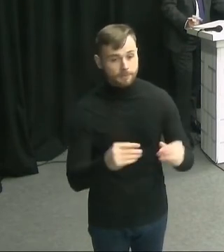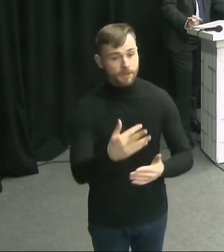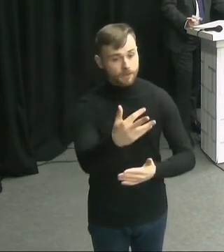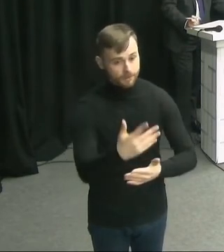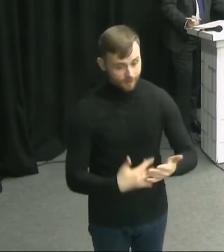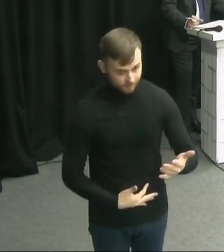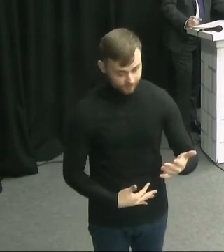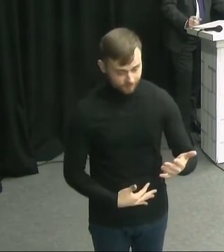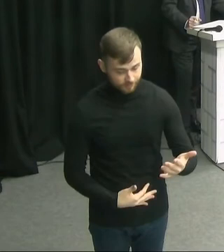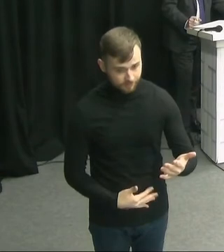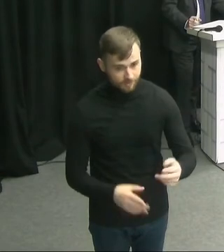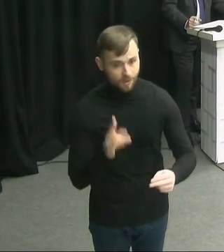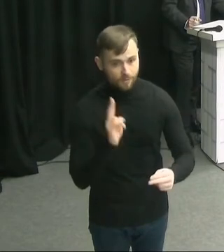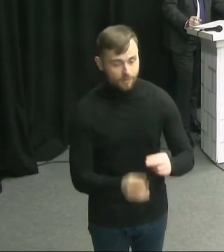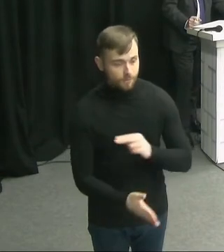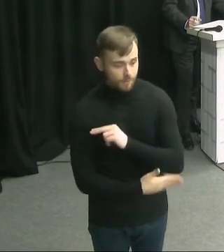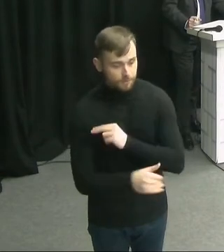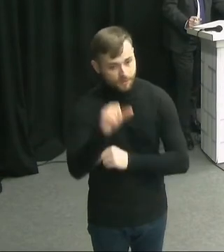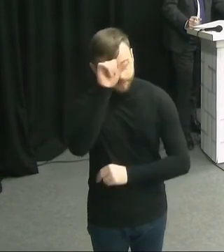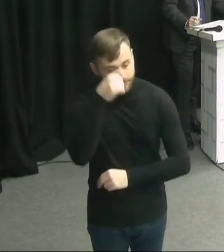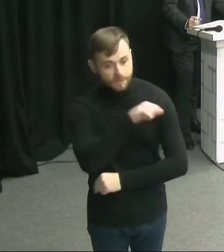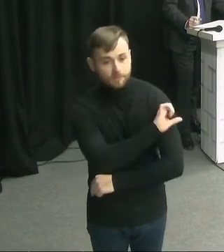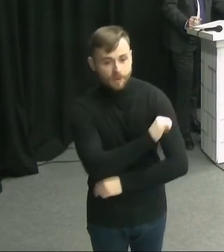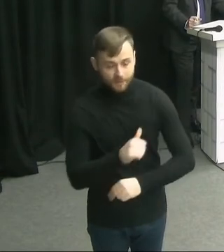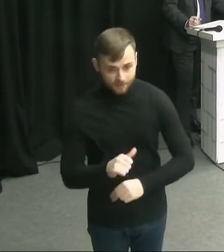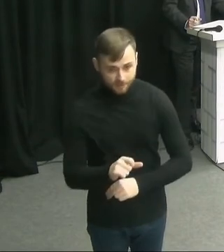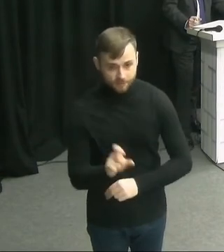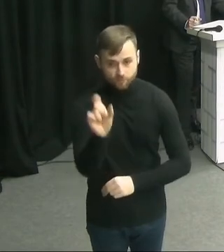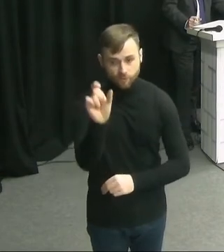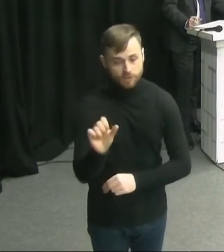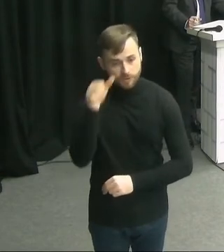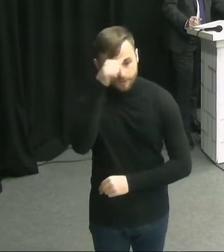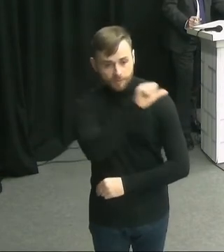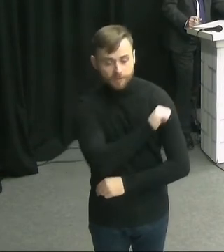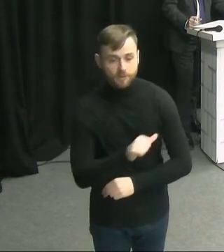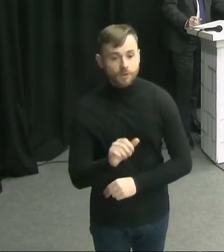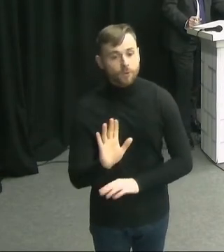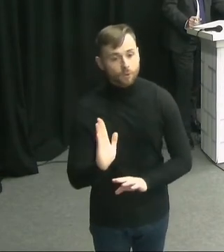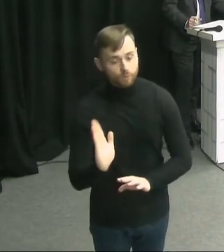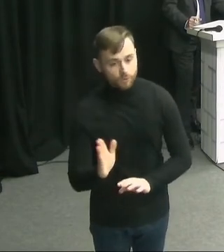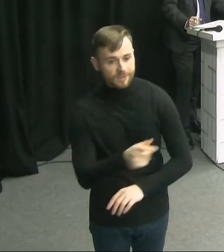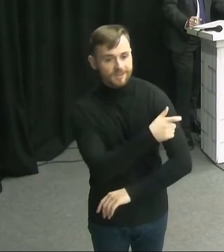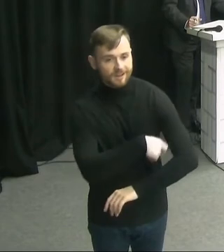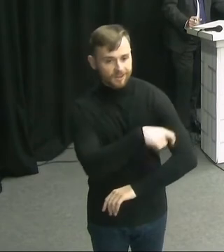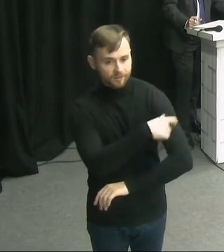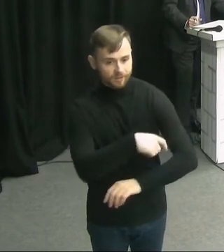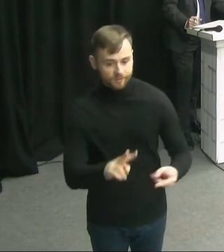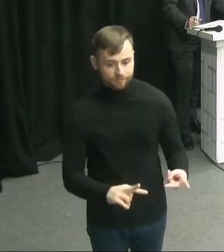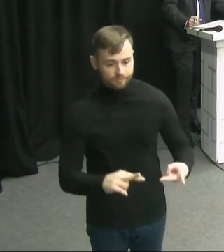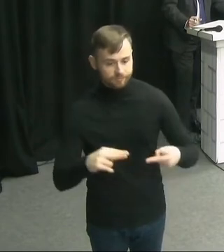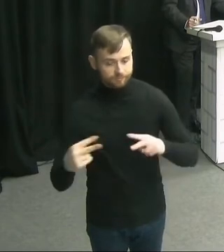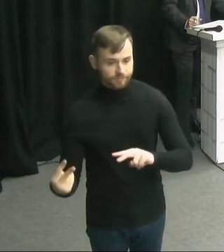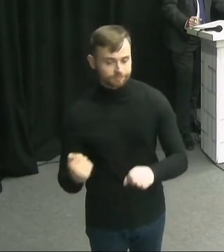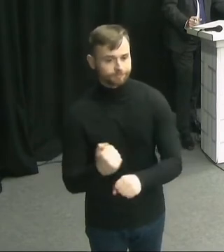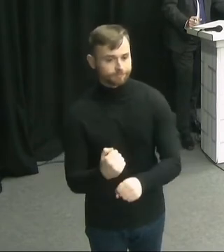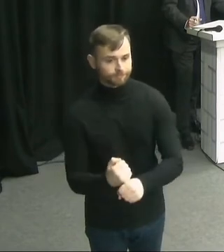this, we maintain this accessibility. Great. And the end of the commitment text, you